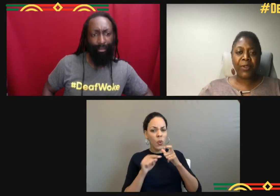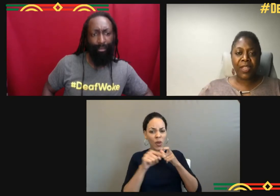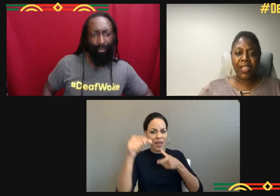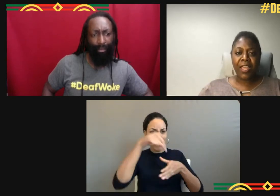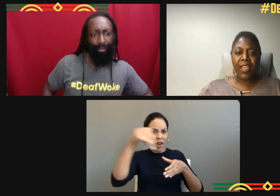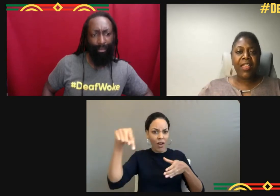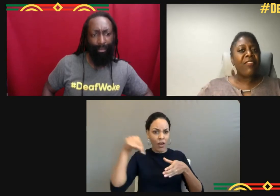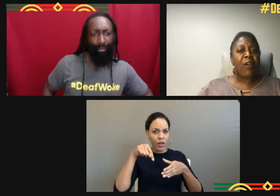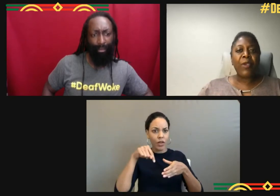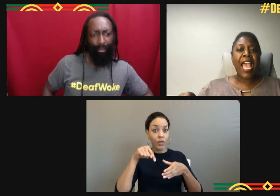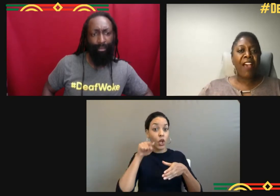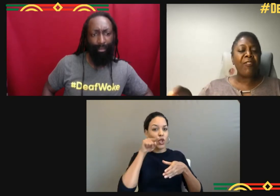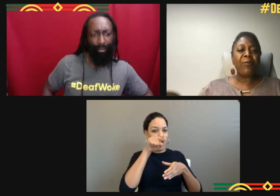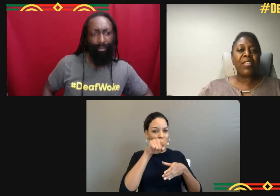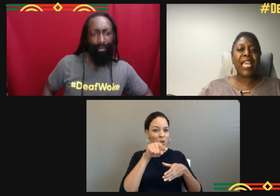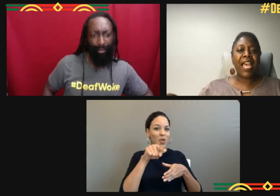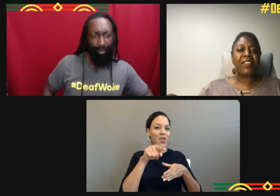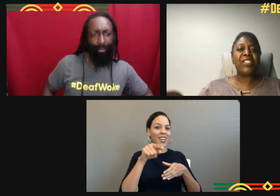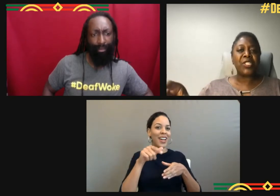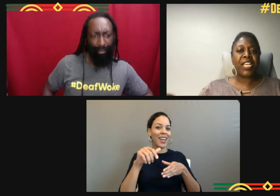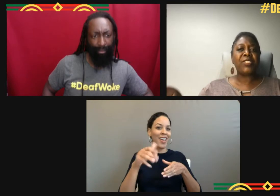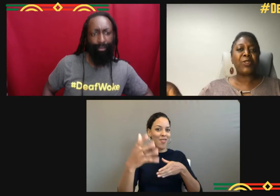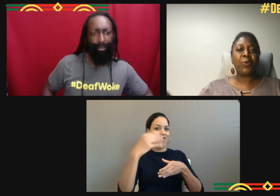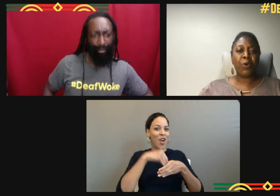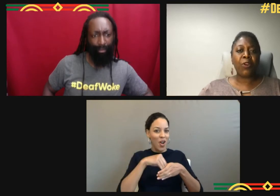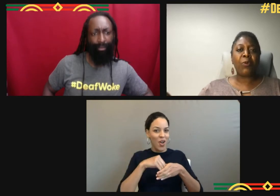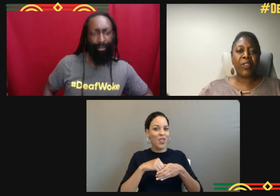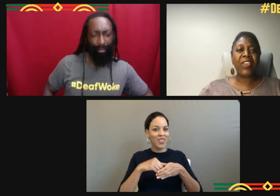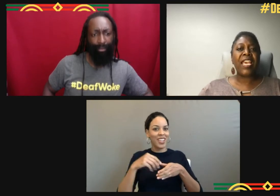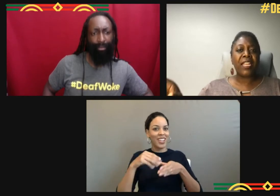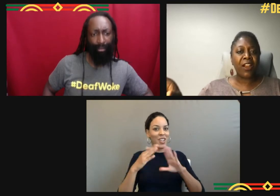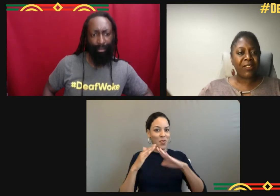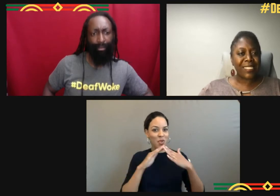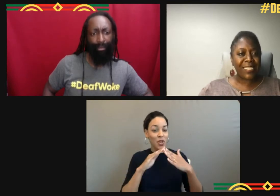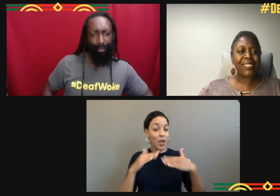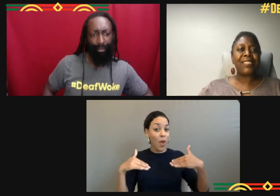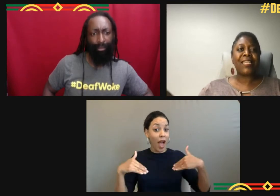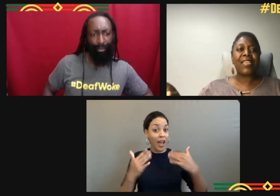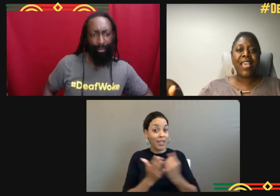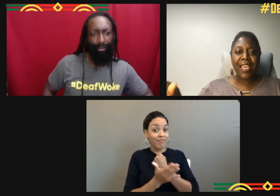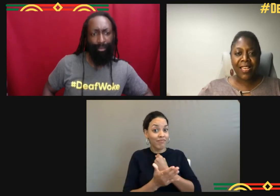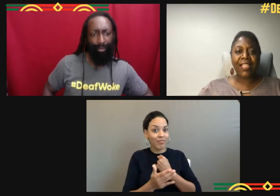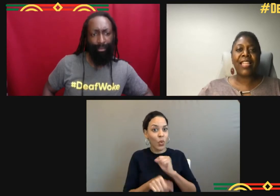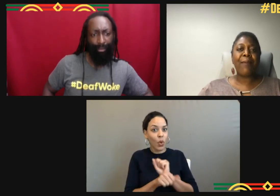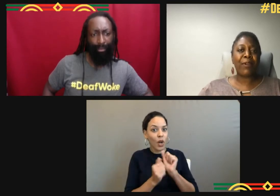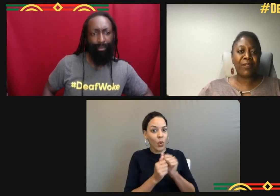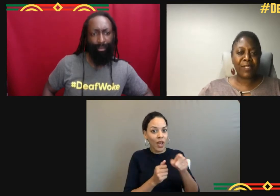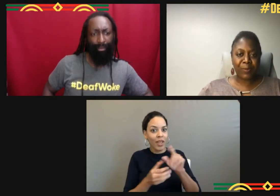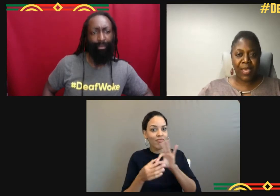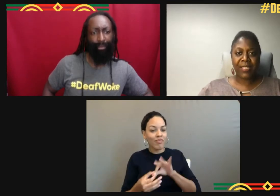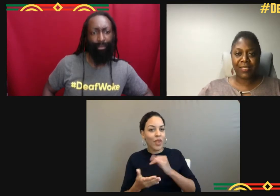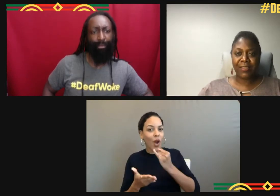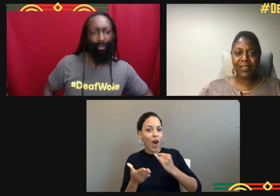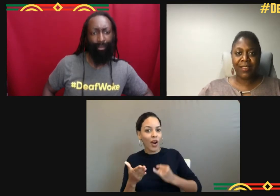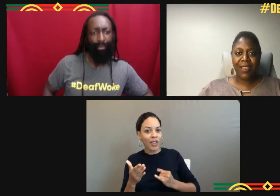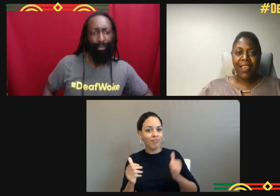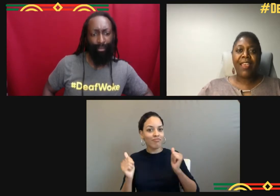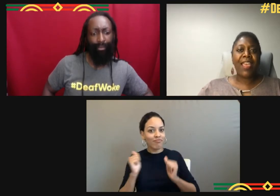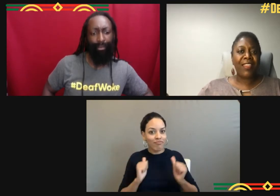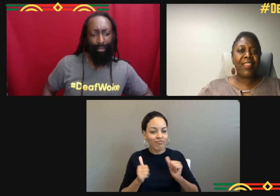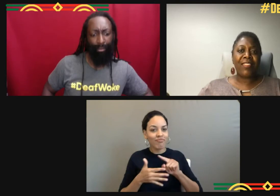in community that we haven't really had the chance to work with in an artistic and collaborative